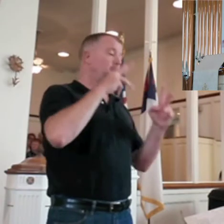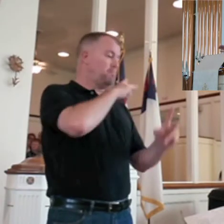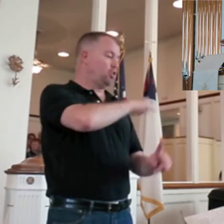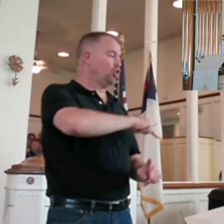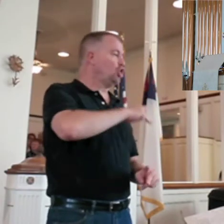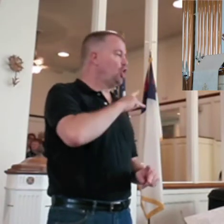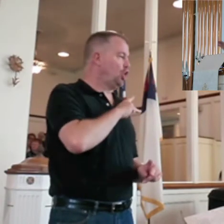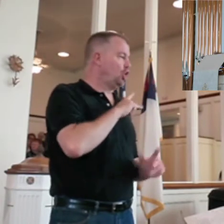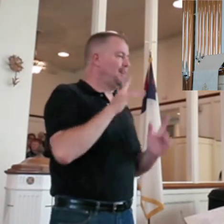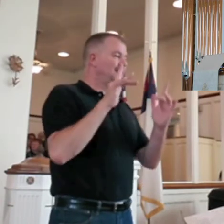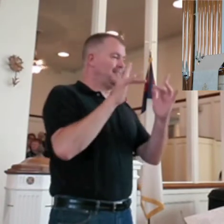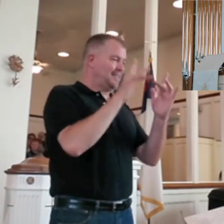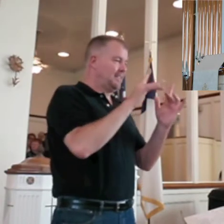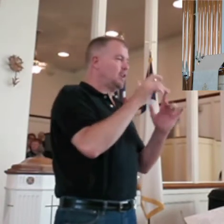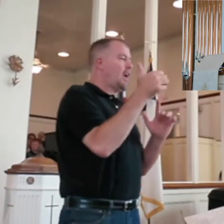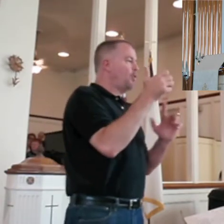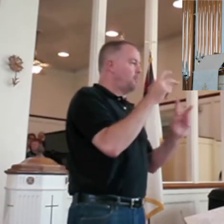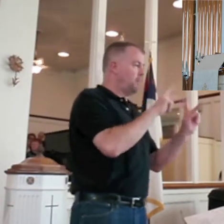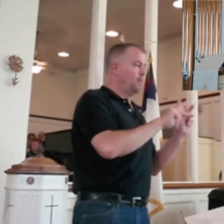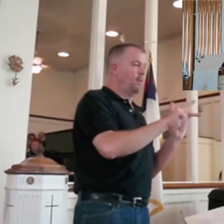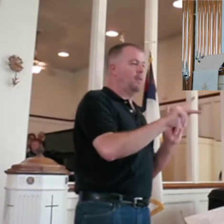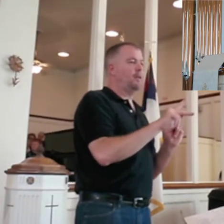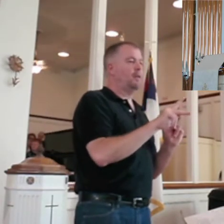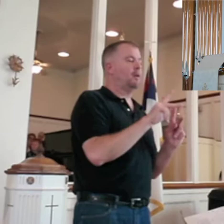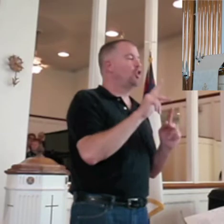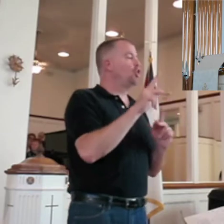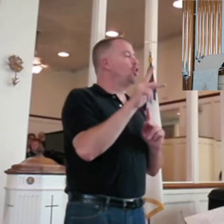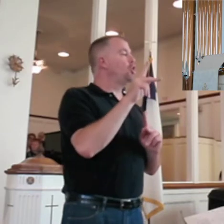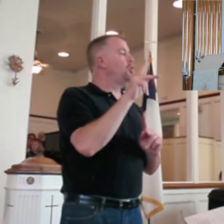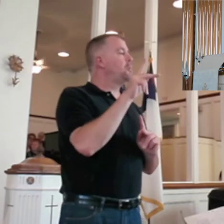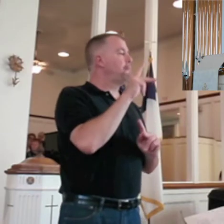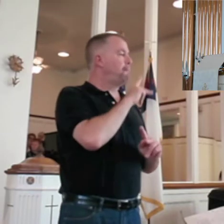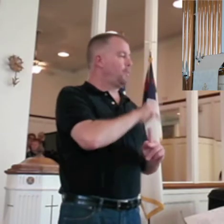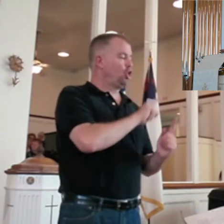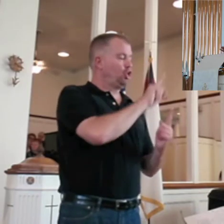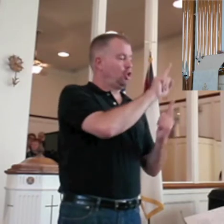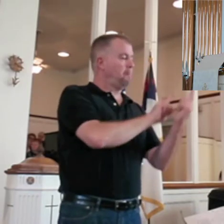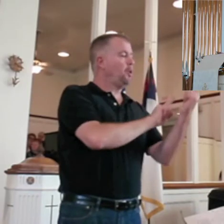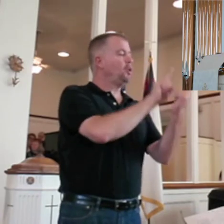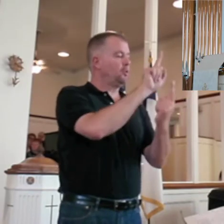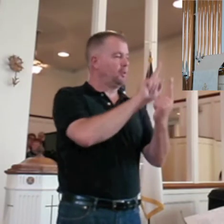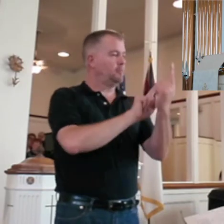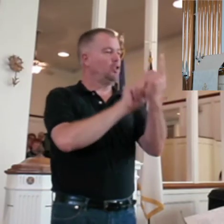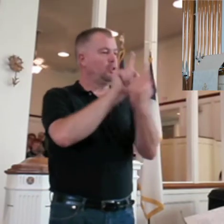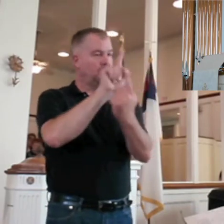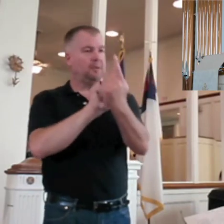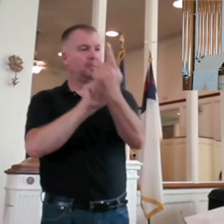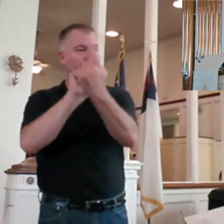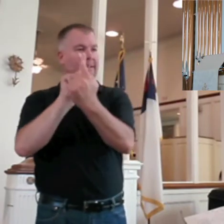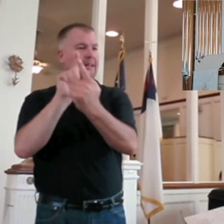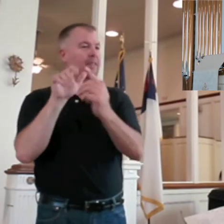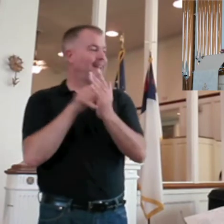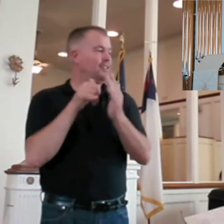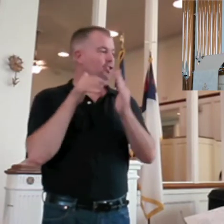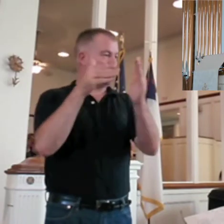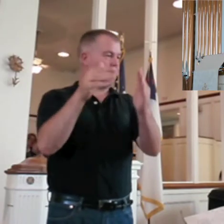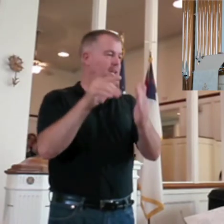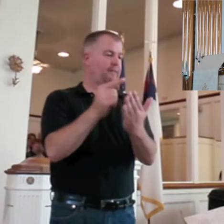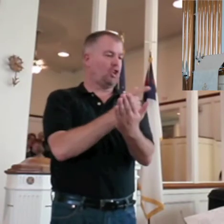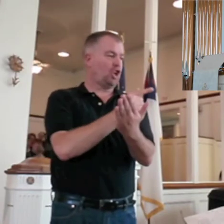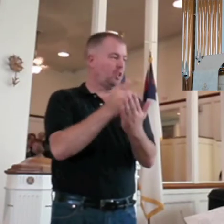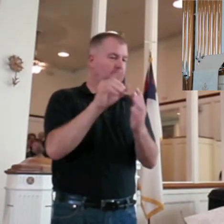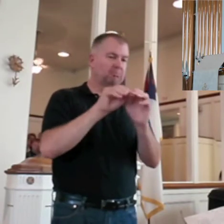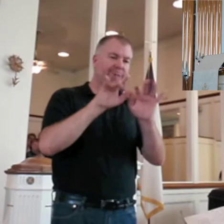They're based in putting people in touch with people, person to person, the way the gospel was originally